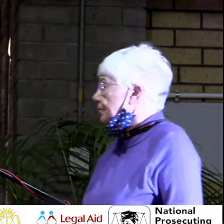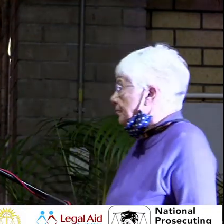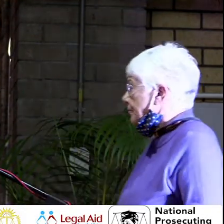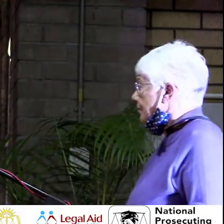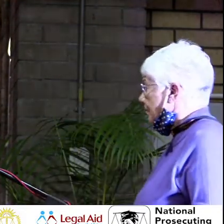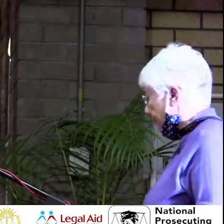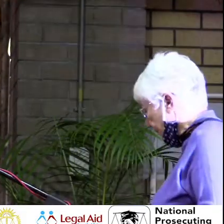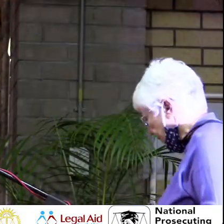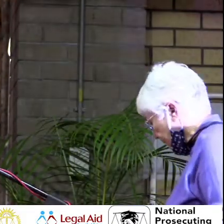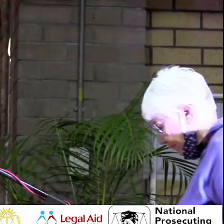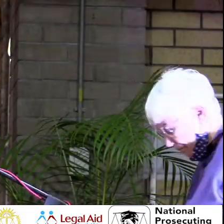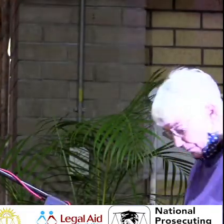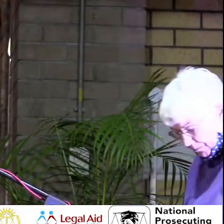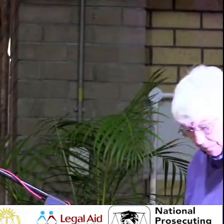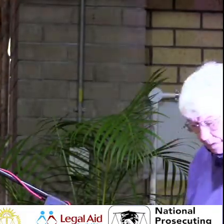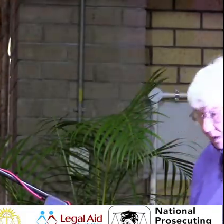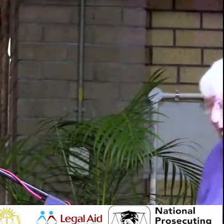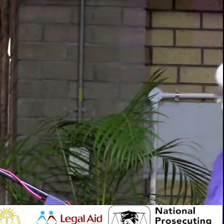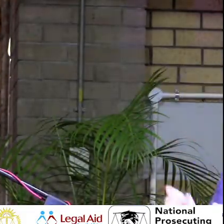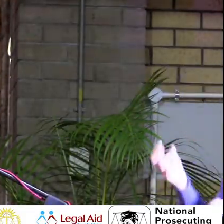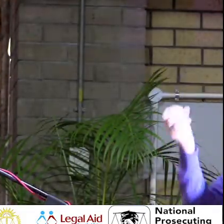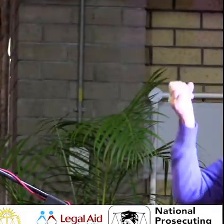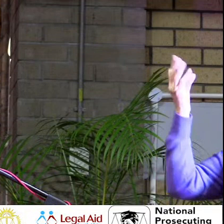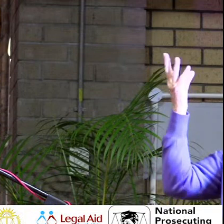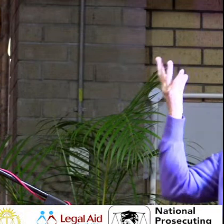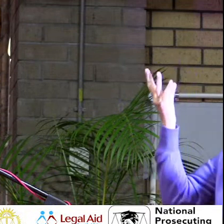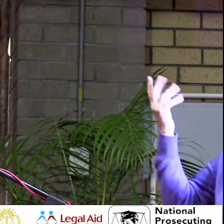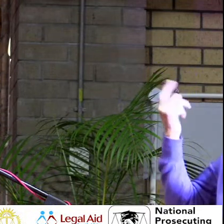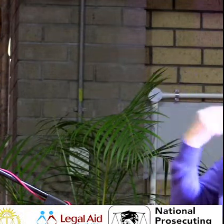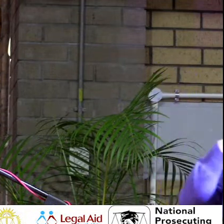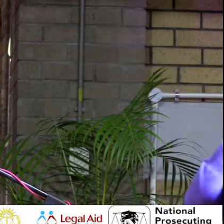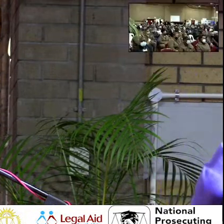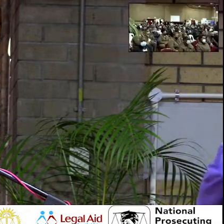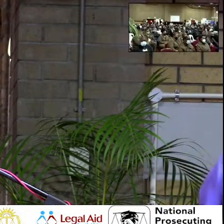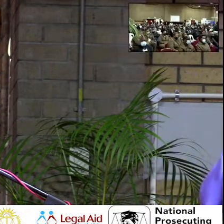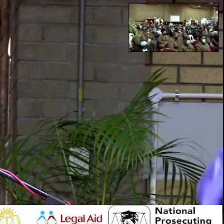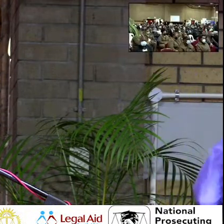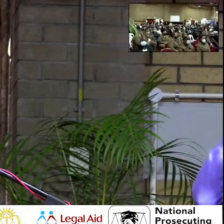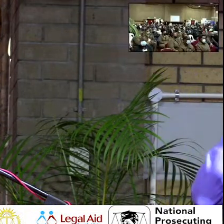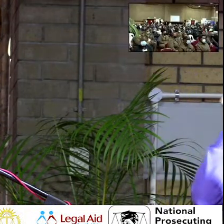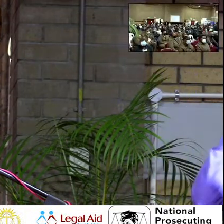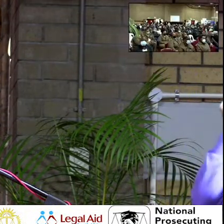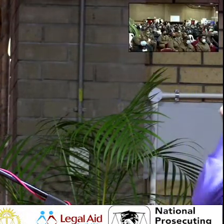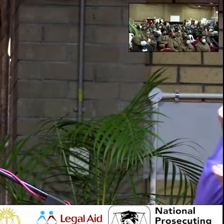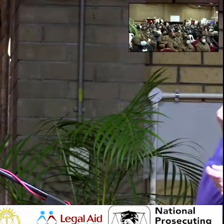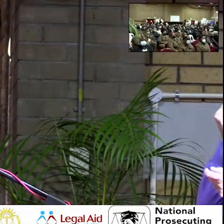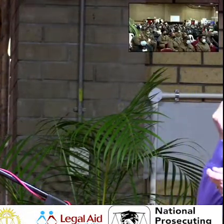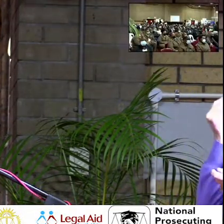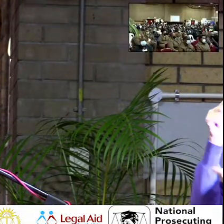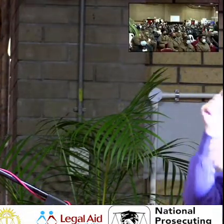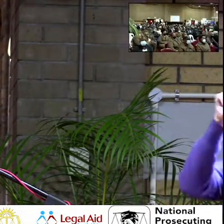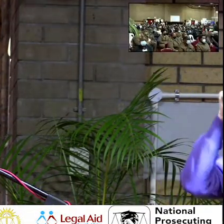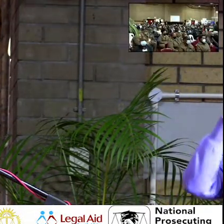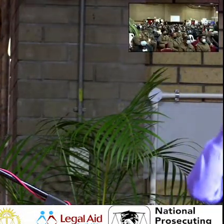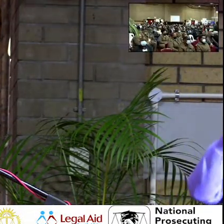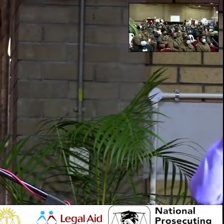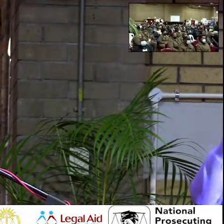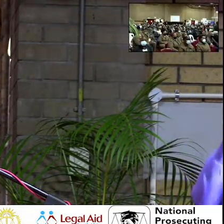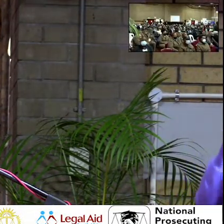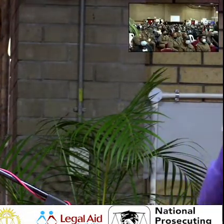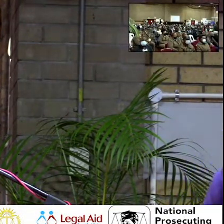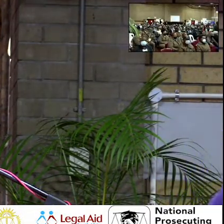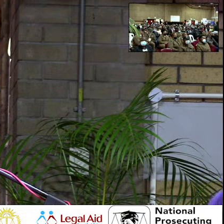Just a few of the issues, or there were with justice, there was an issue on expungements of